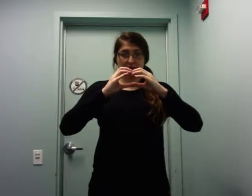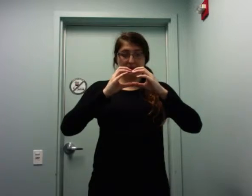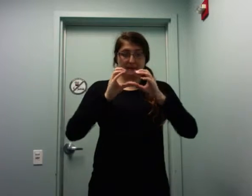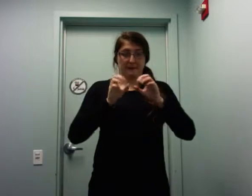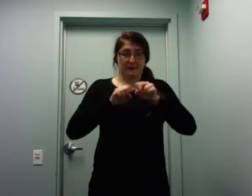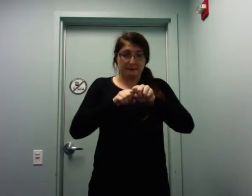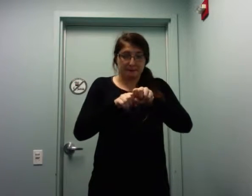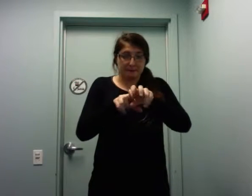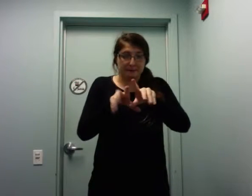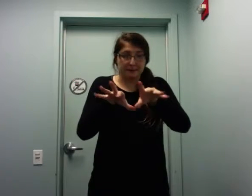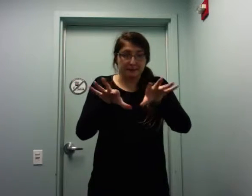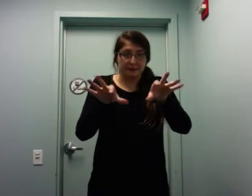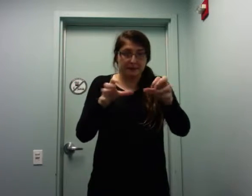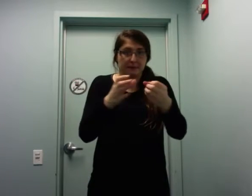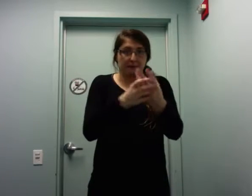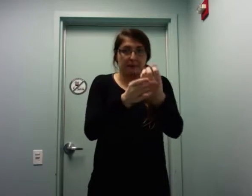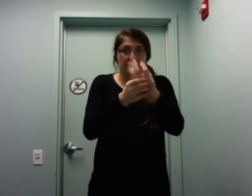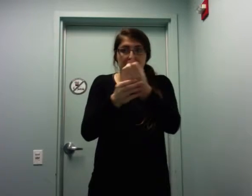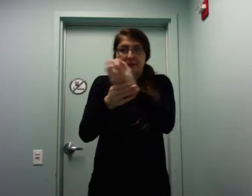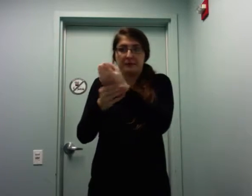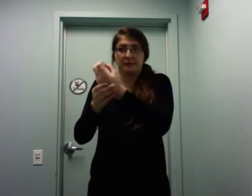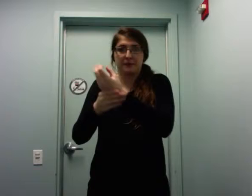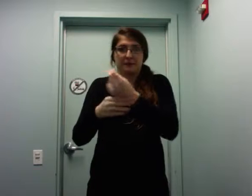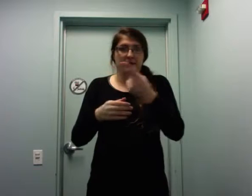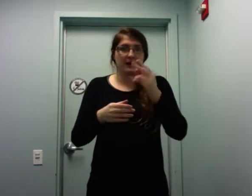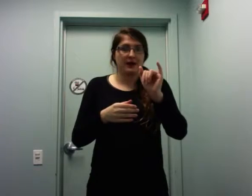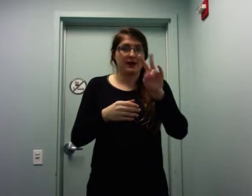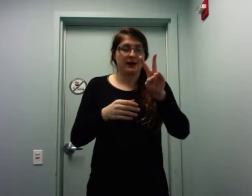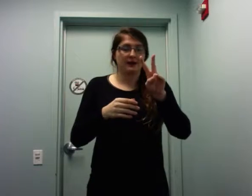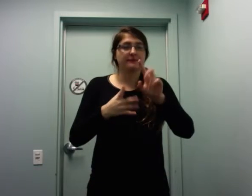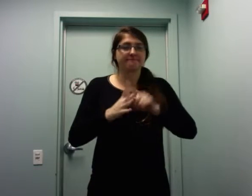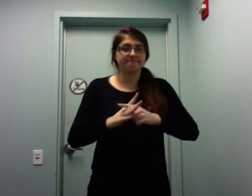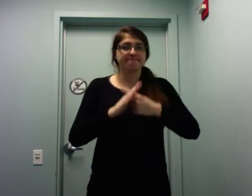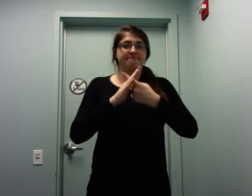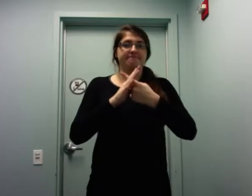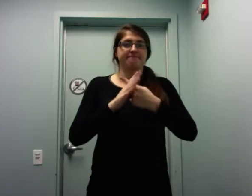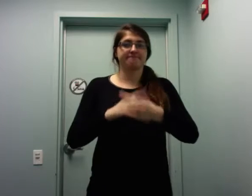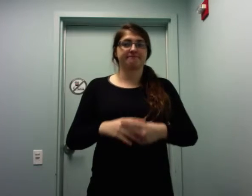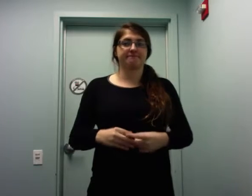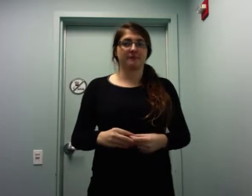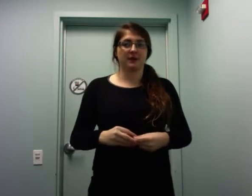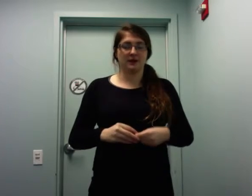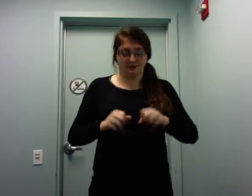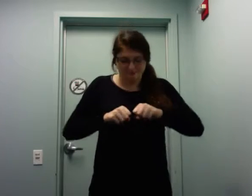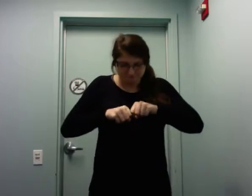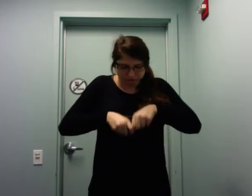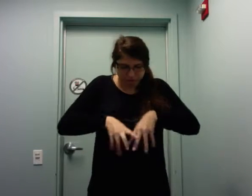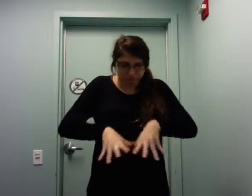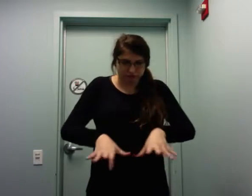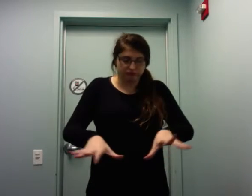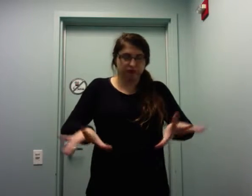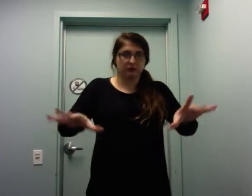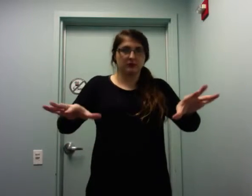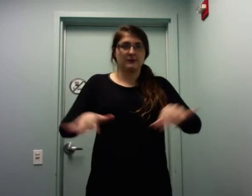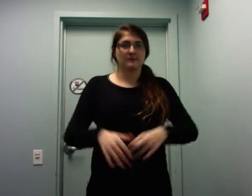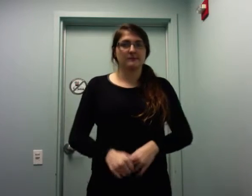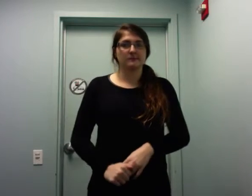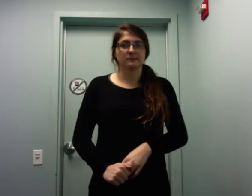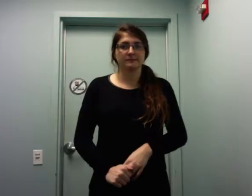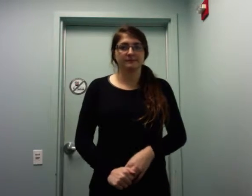it replicates HIV and begins a process of increasing the amount of HIV in the system. Over a period of